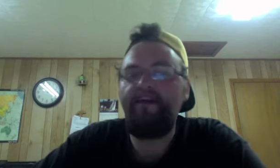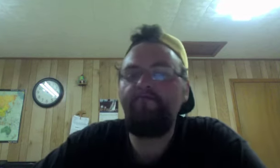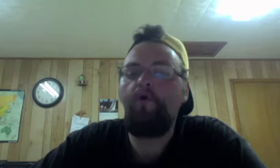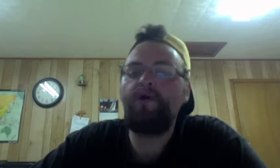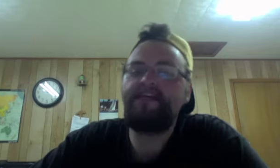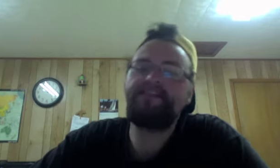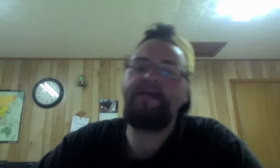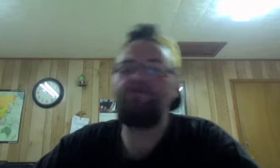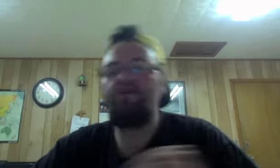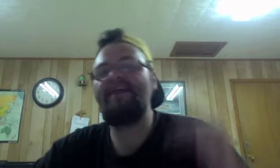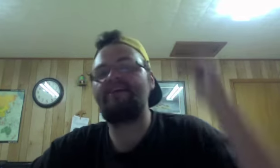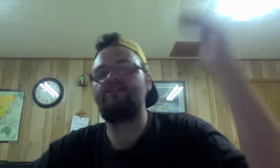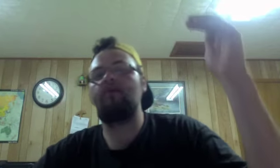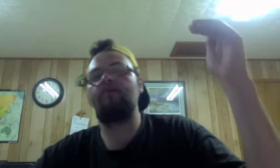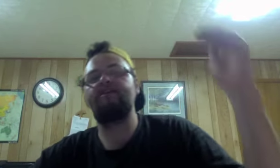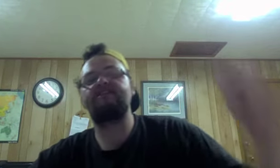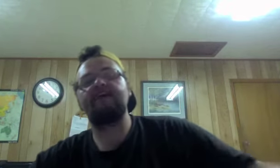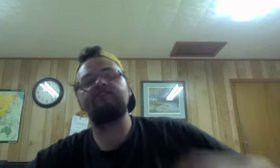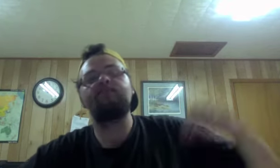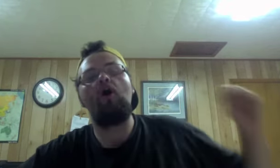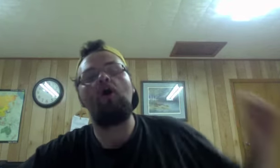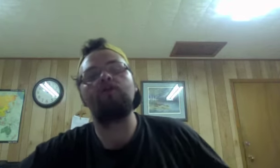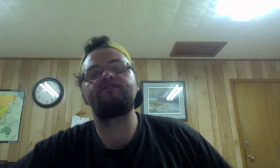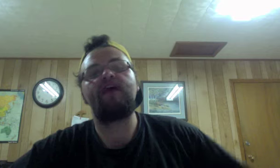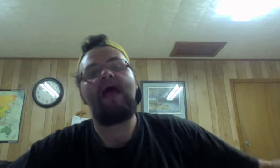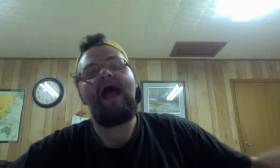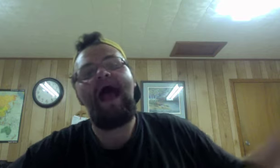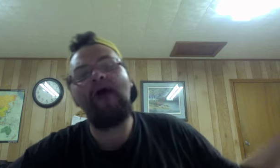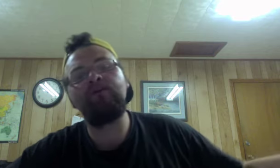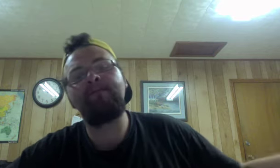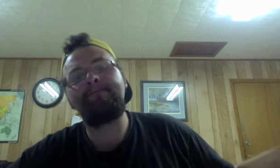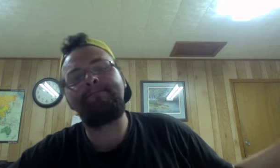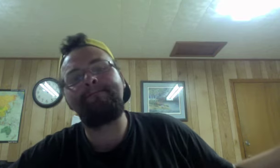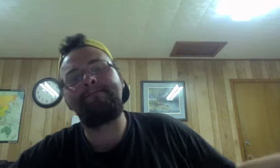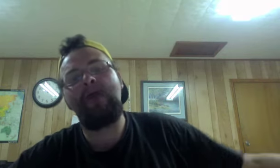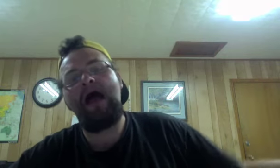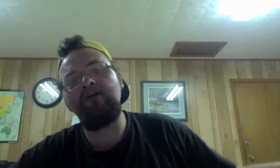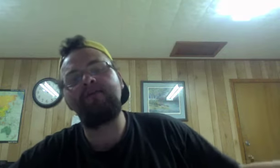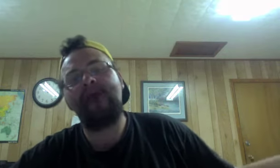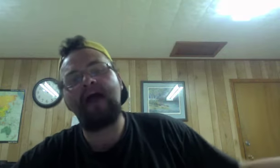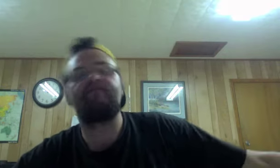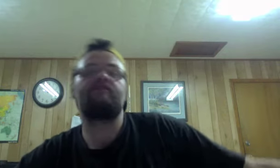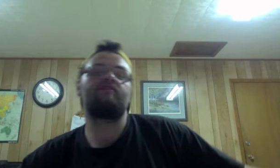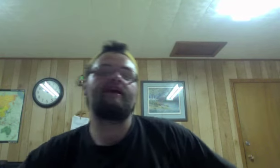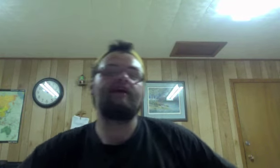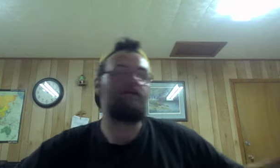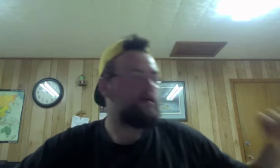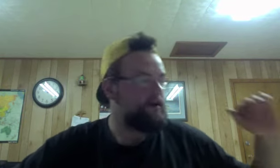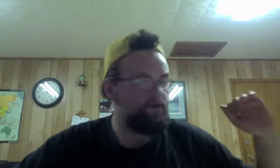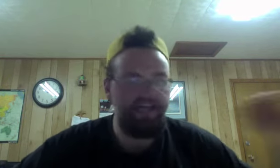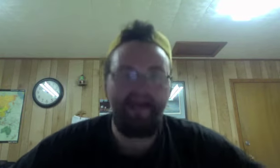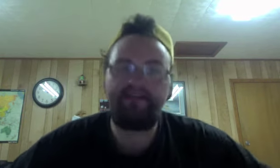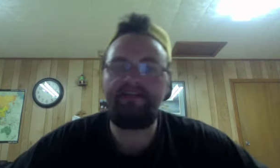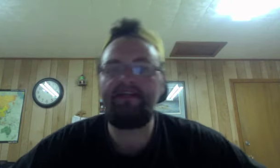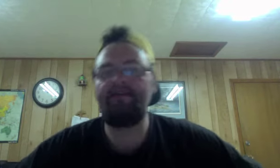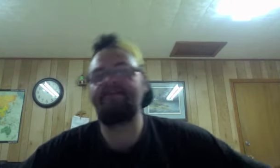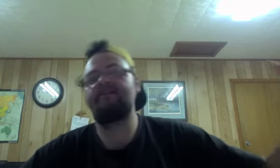if Boyd takes the game to a next level that means catching balls out of the out of the backfield and you know taking it to the next